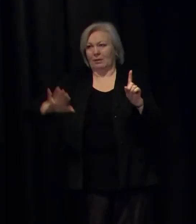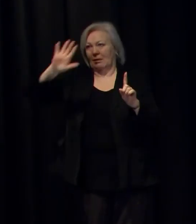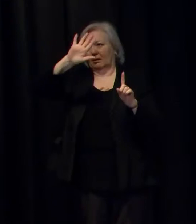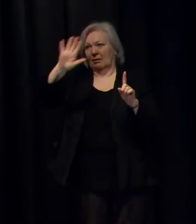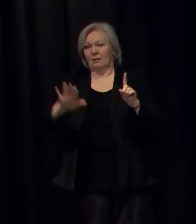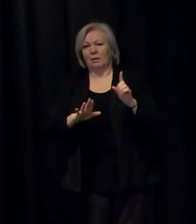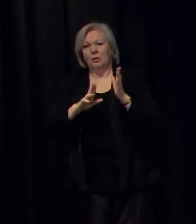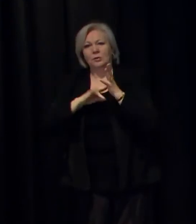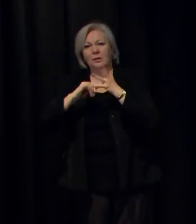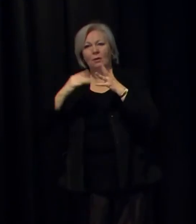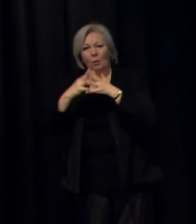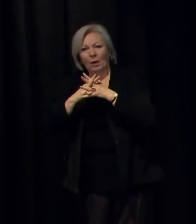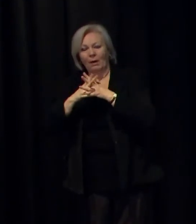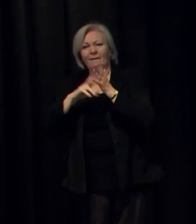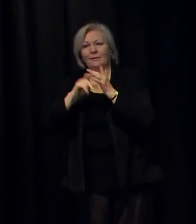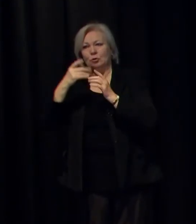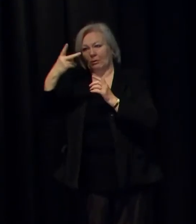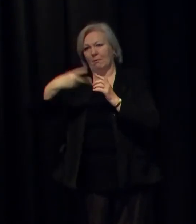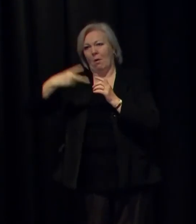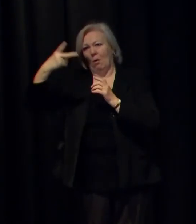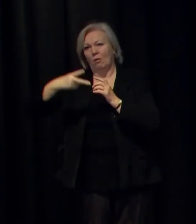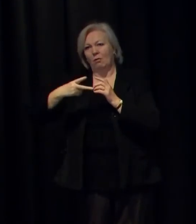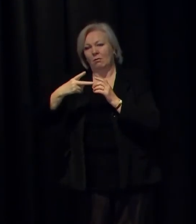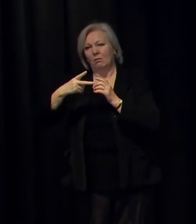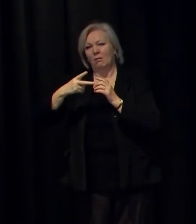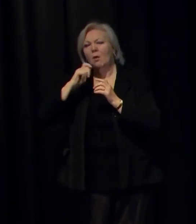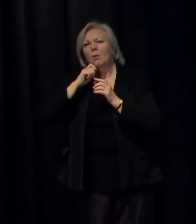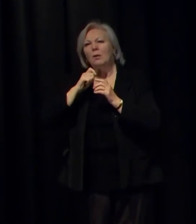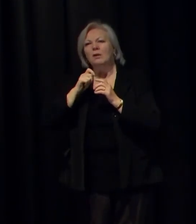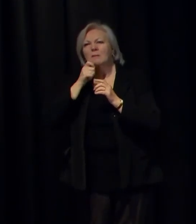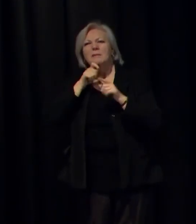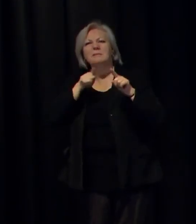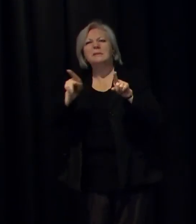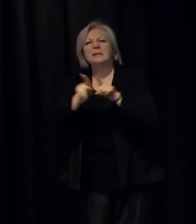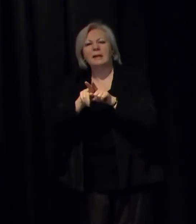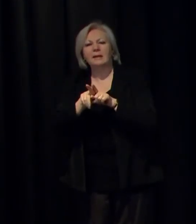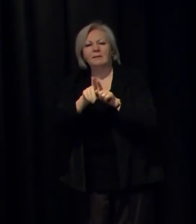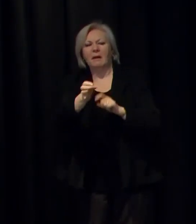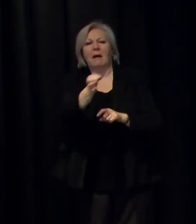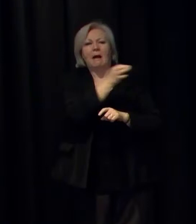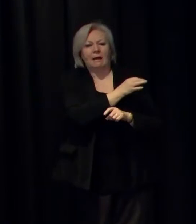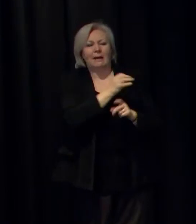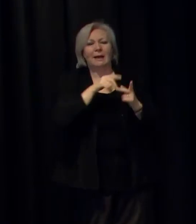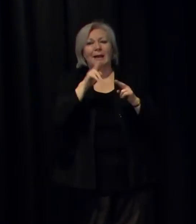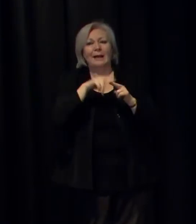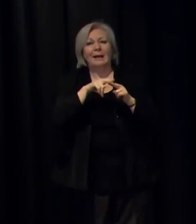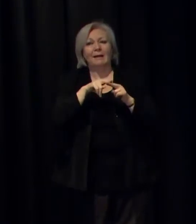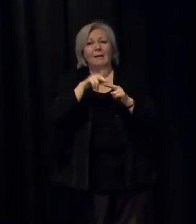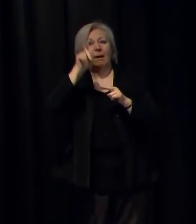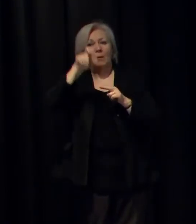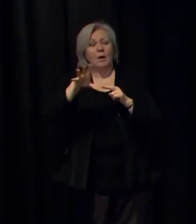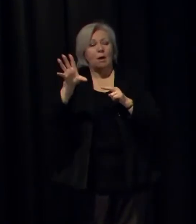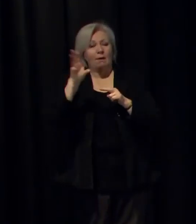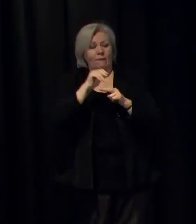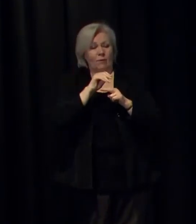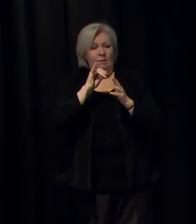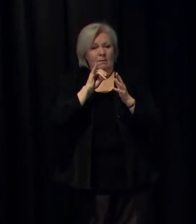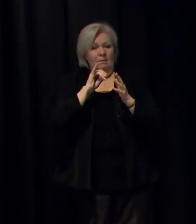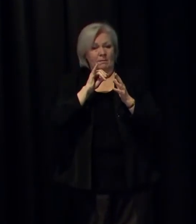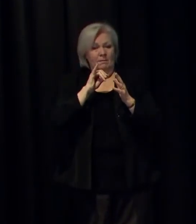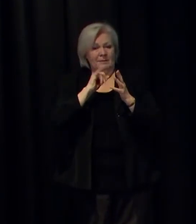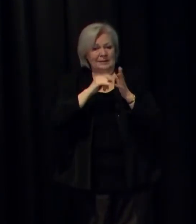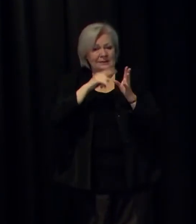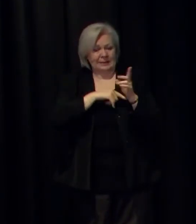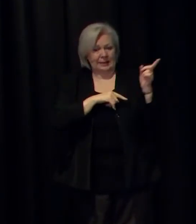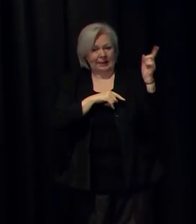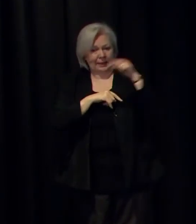and Victoria, much more closely aligned when it comes to international arrivals. So even we're on the topic of in Sydney from overseas from November 1,